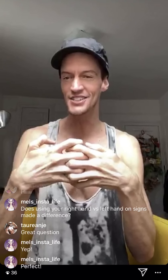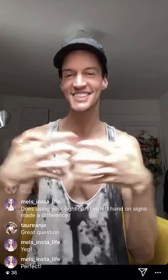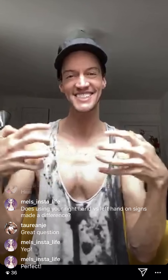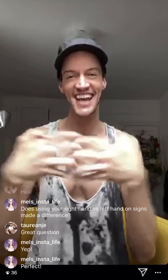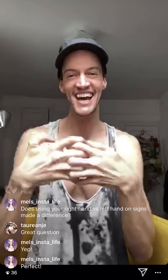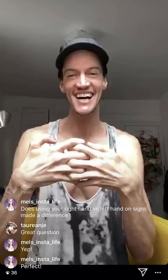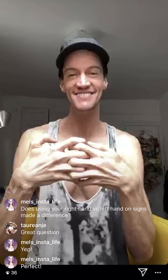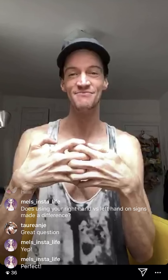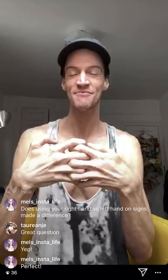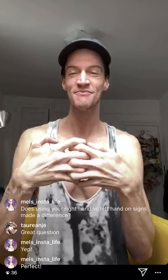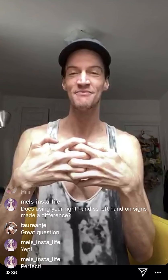Yeah.